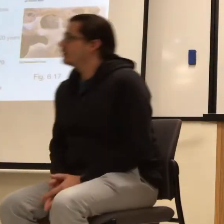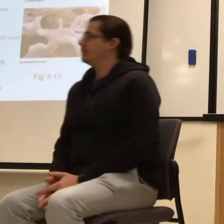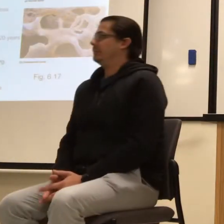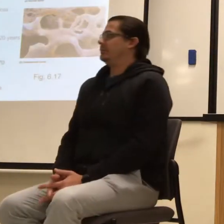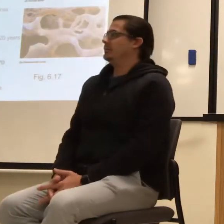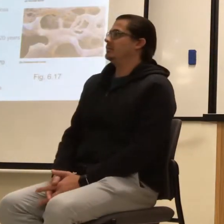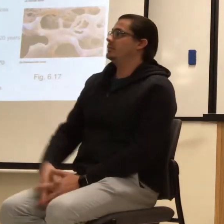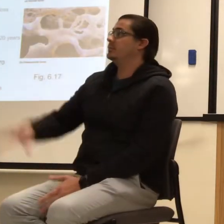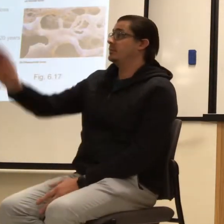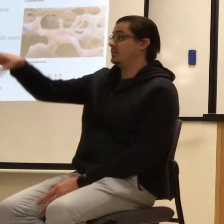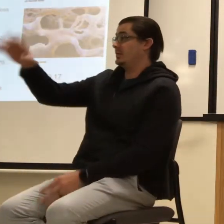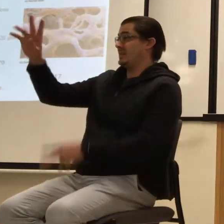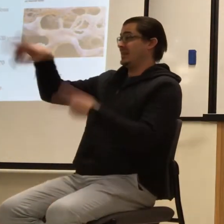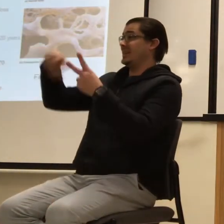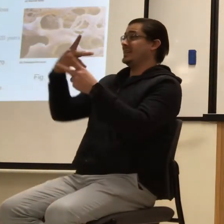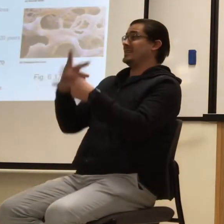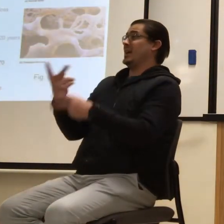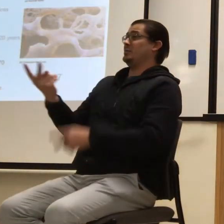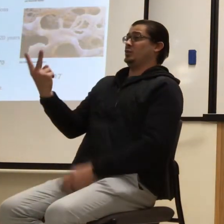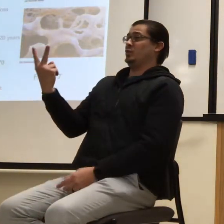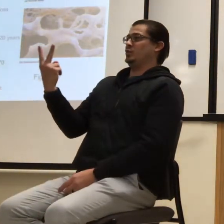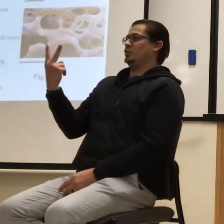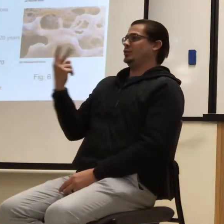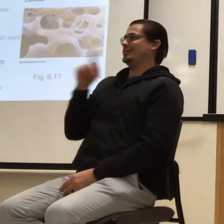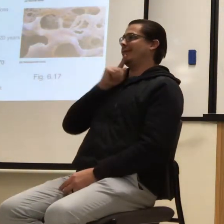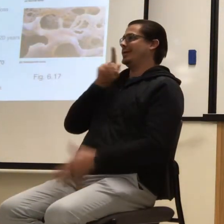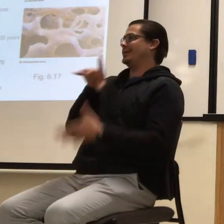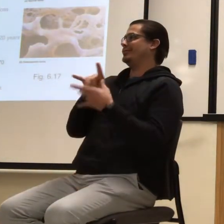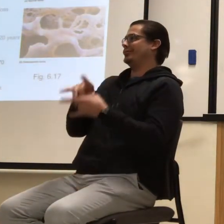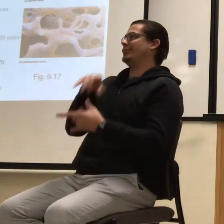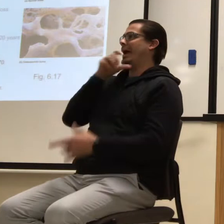Type 2 is simply age-related.